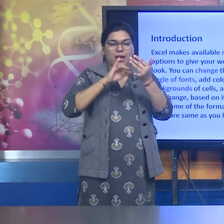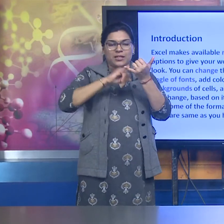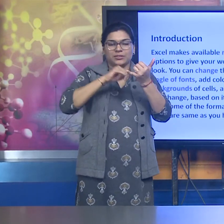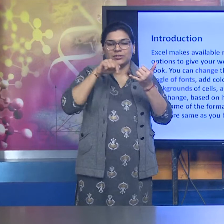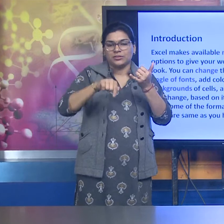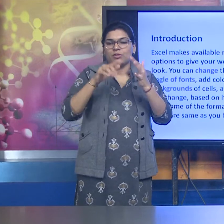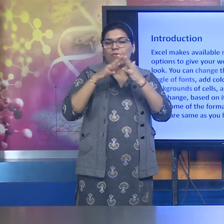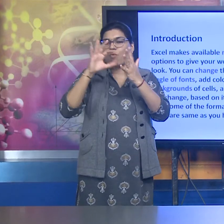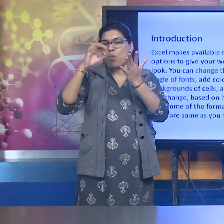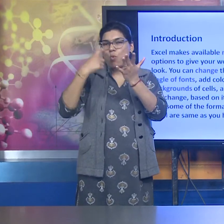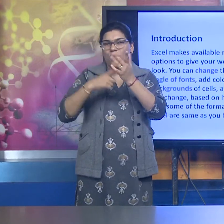that